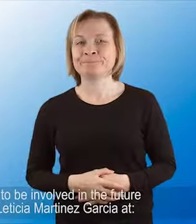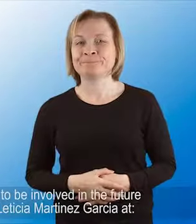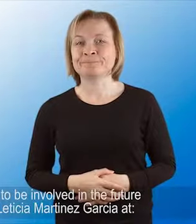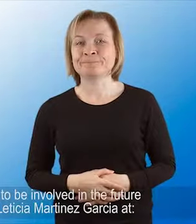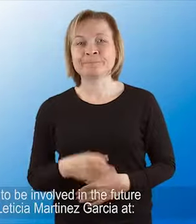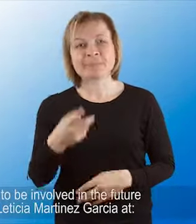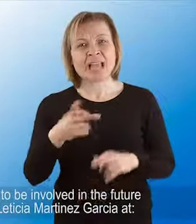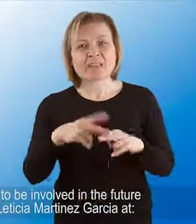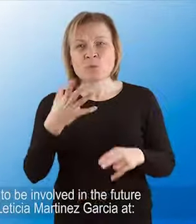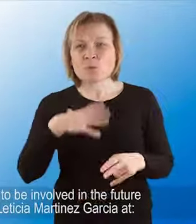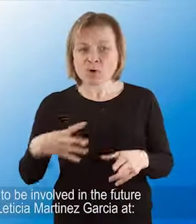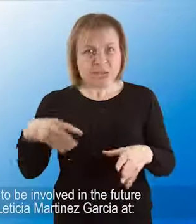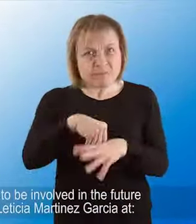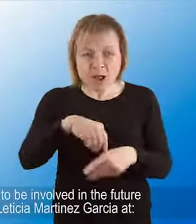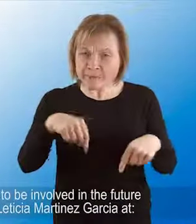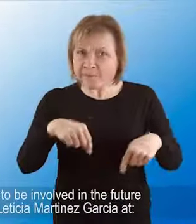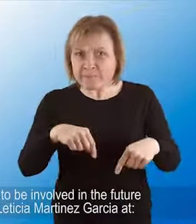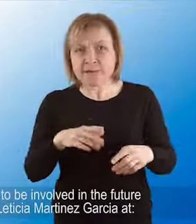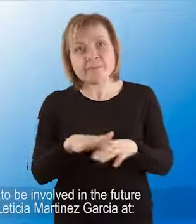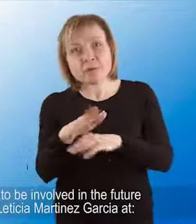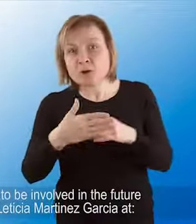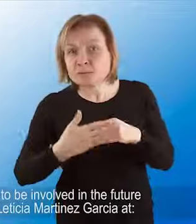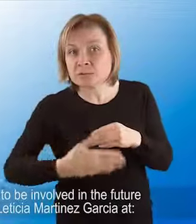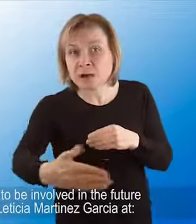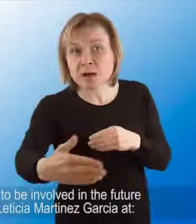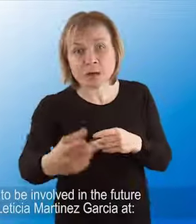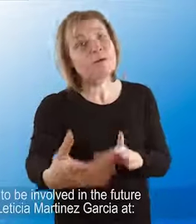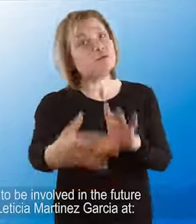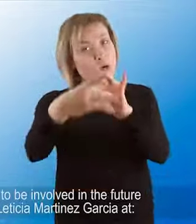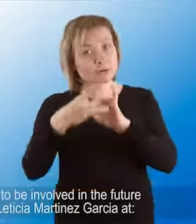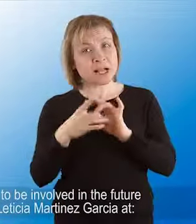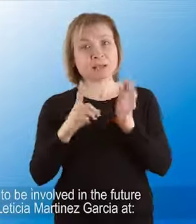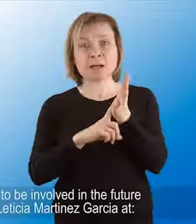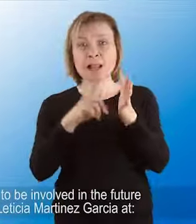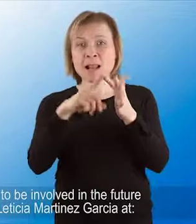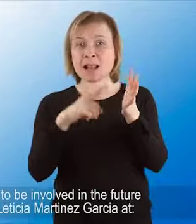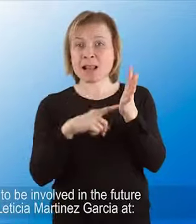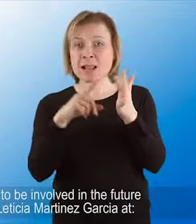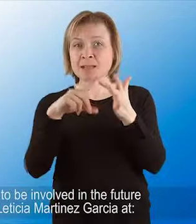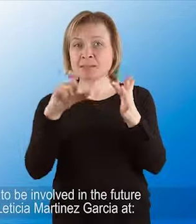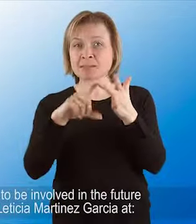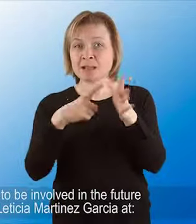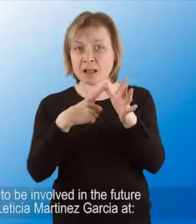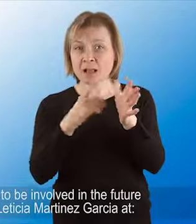If you would like to be involved in the future, please contact Letitia Martinez